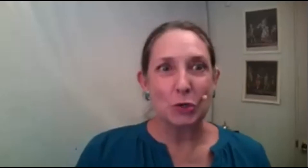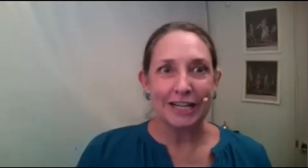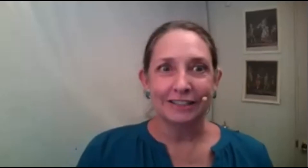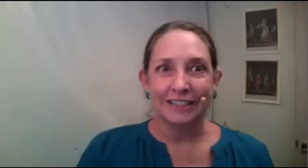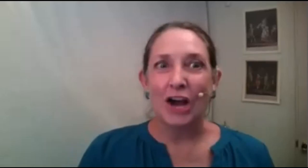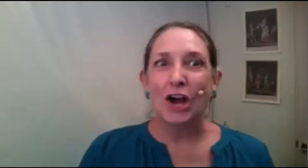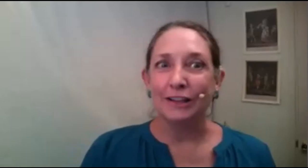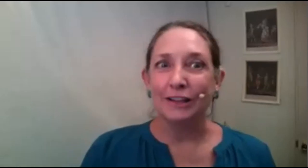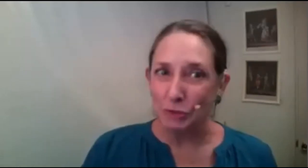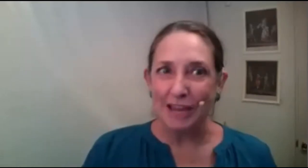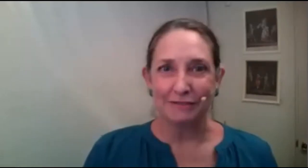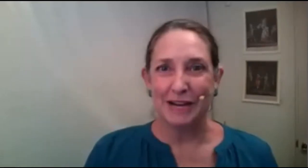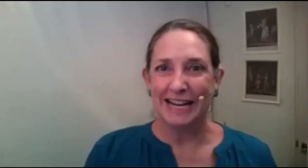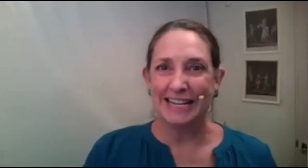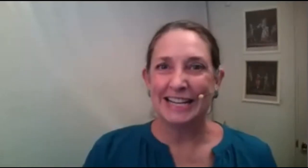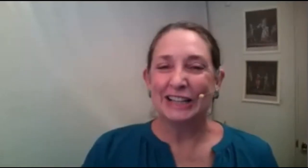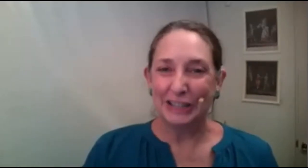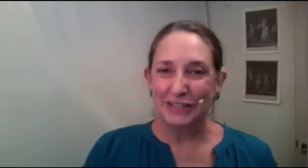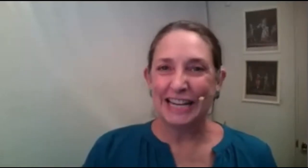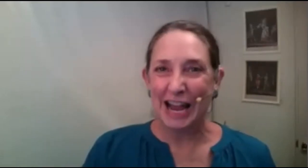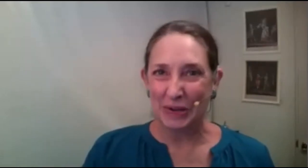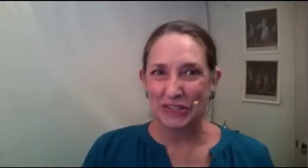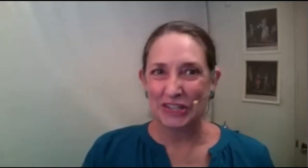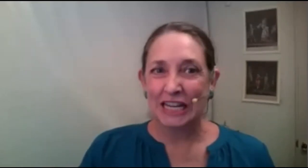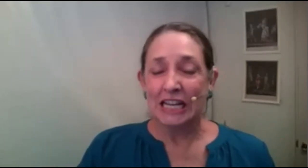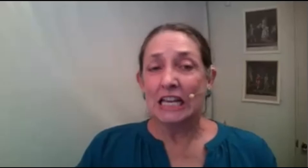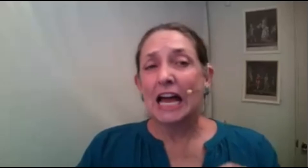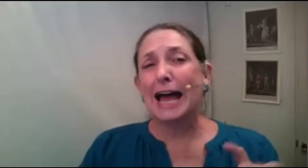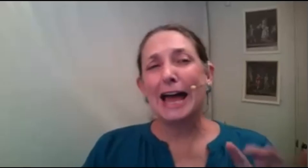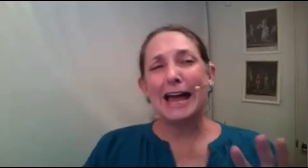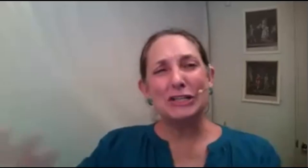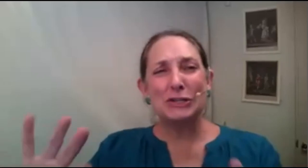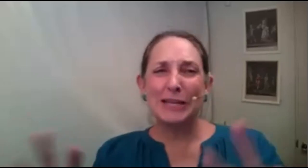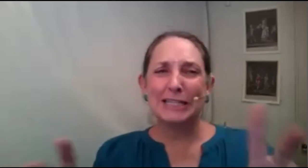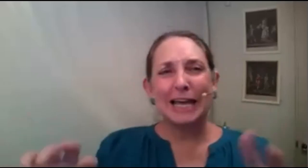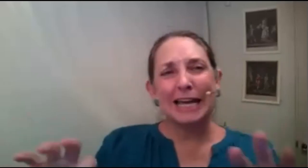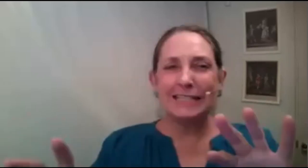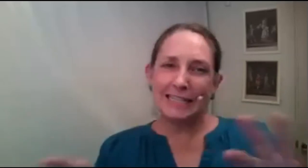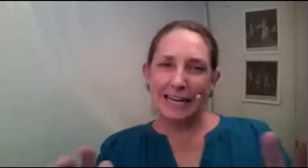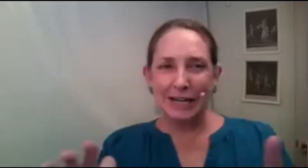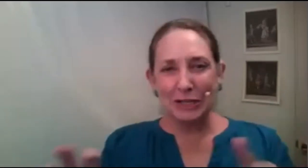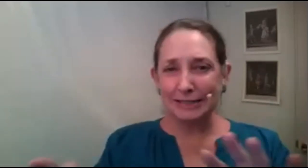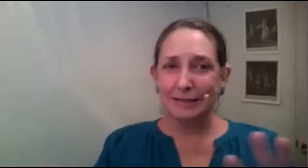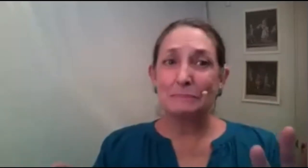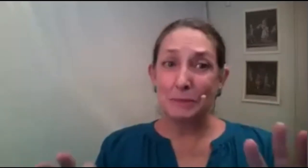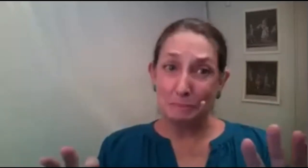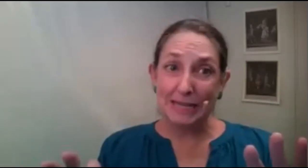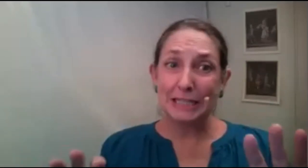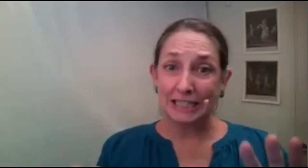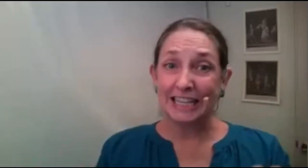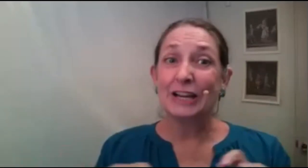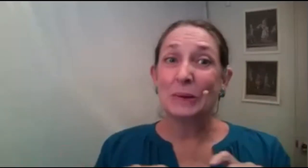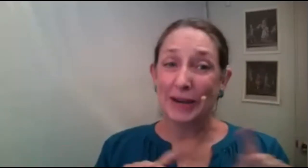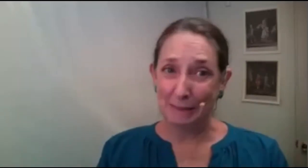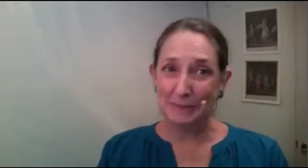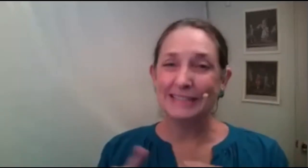story. A college roommate of mine lived in a house. I tweaked a lot of the details, but